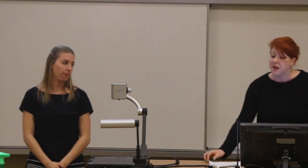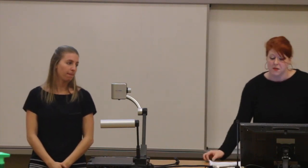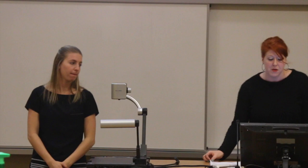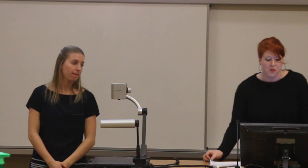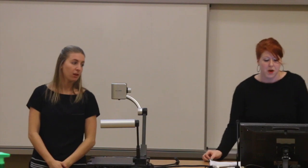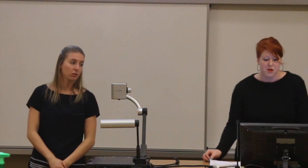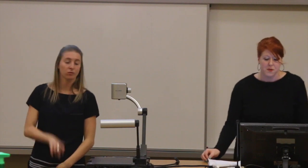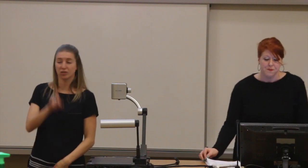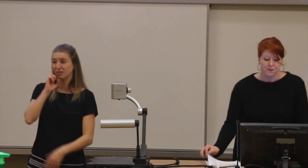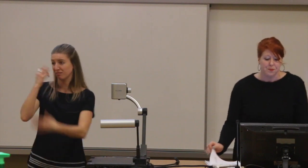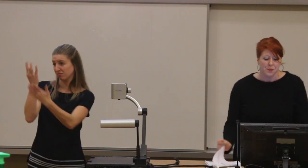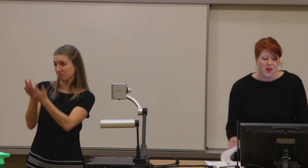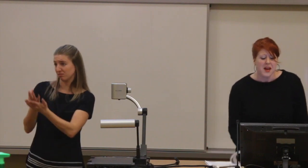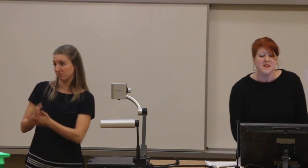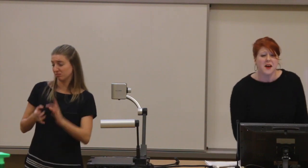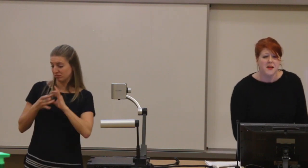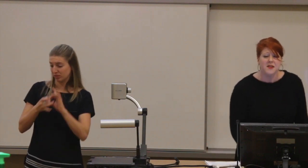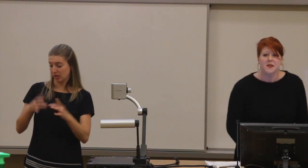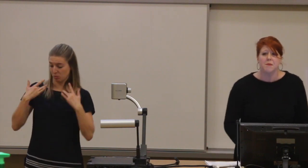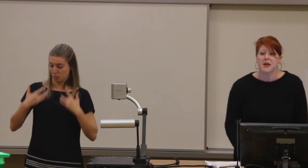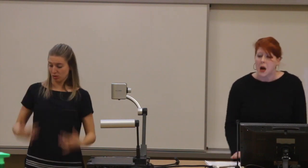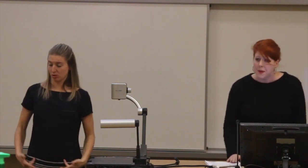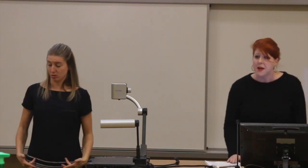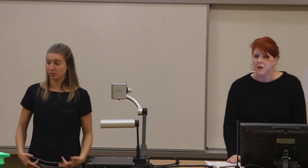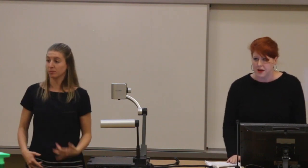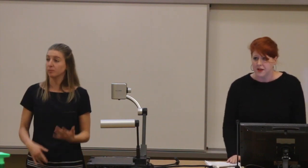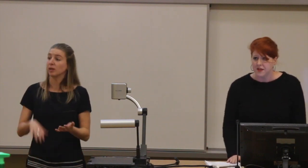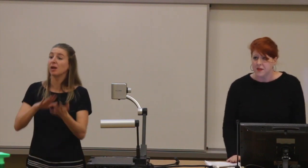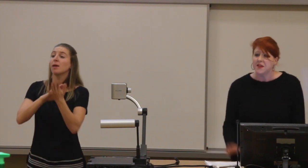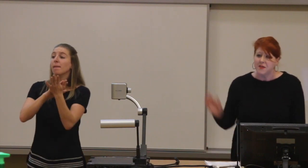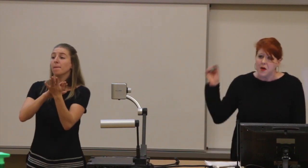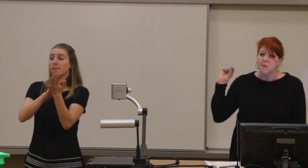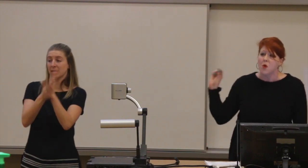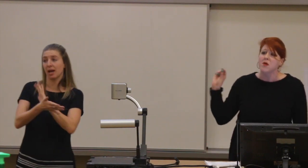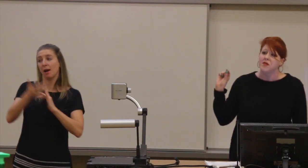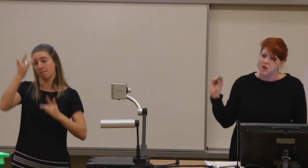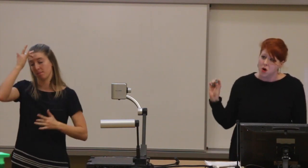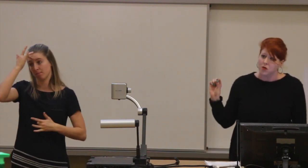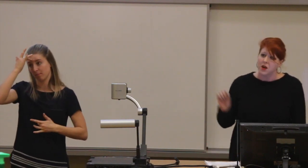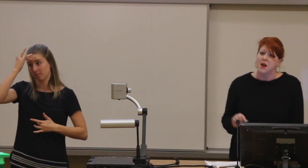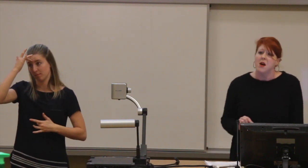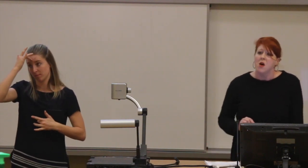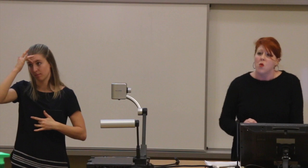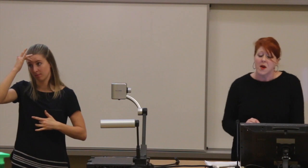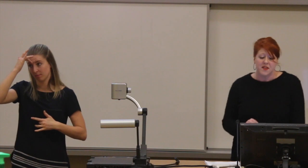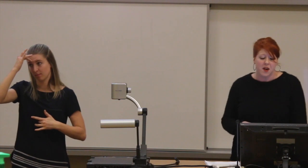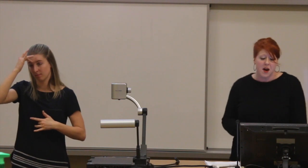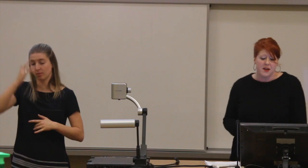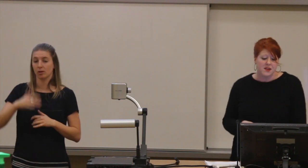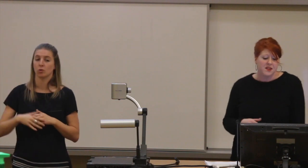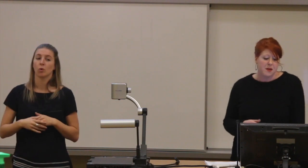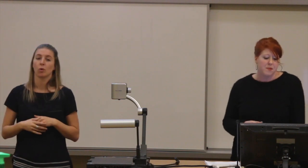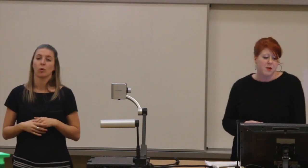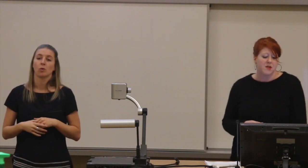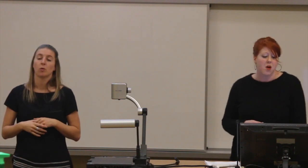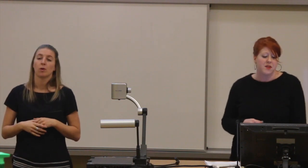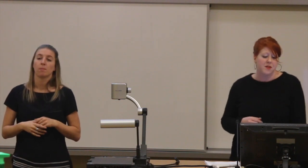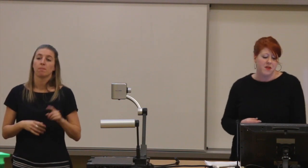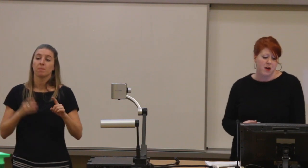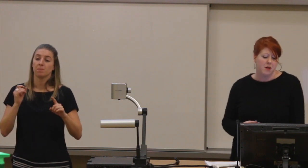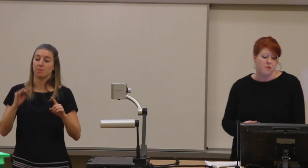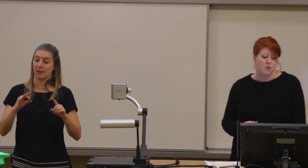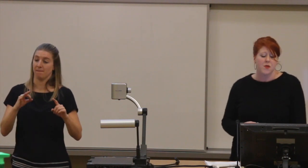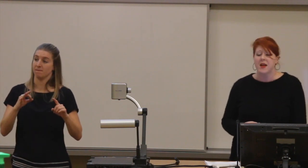So some facts about depression. It does become an illness, and this is very important to note, when signs and symptoms